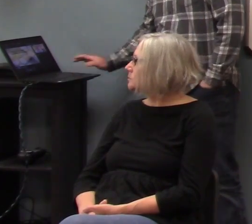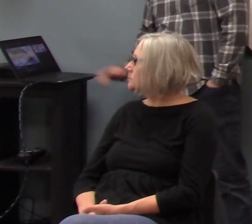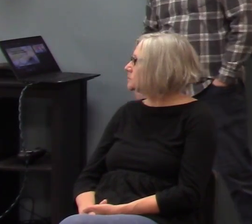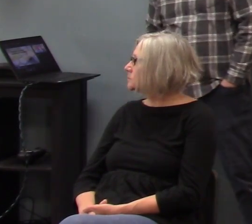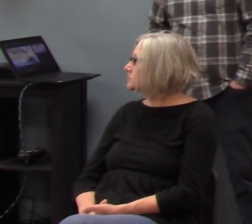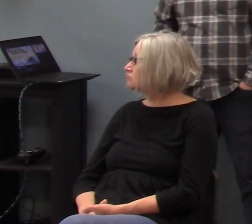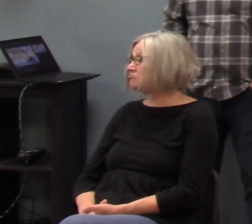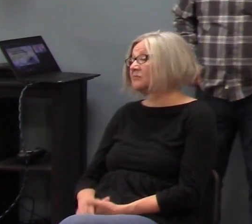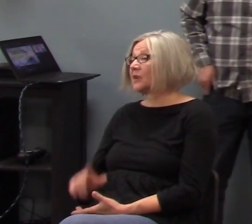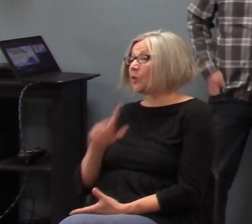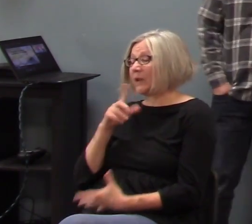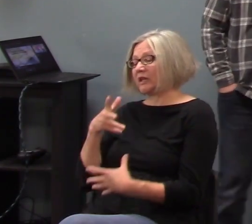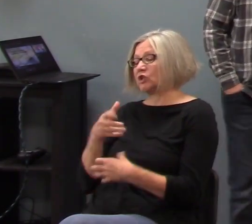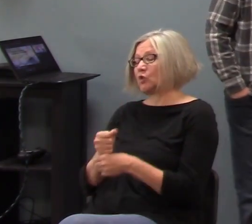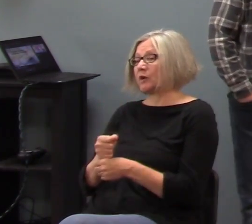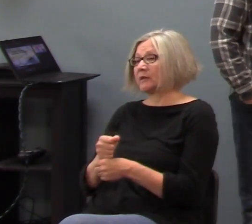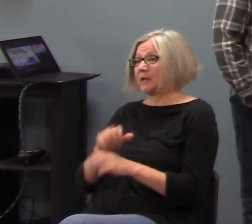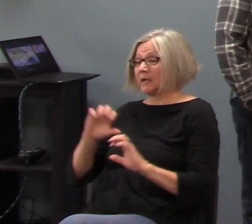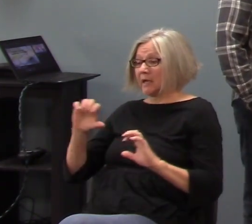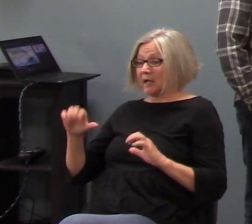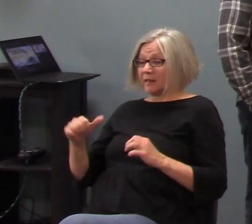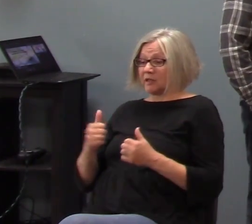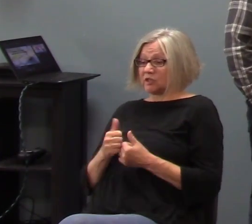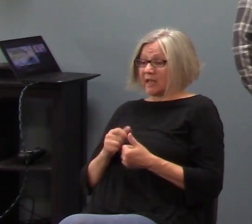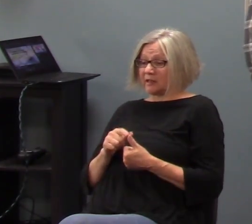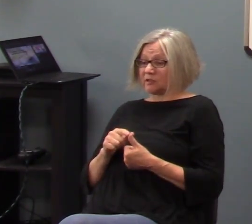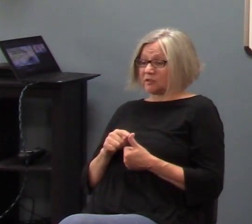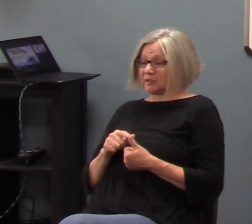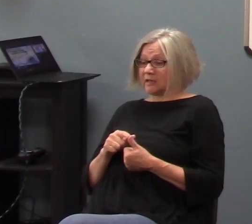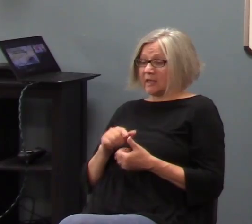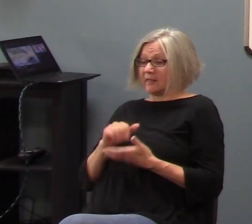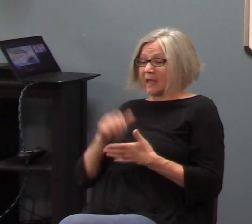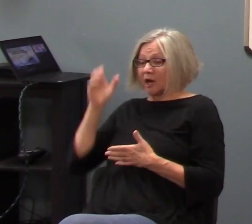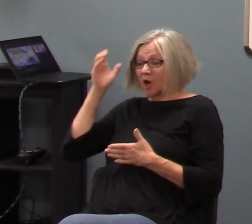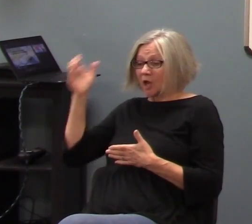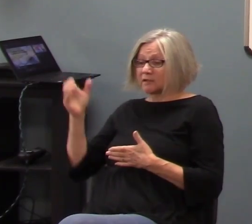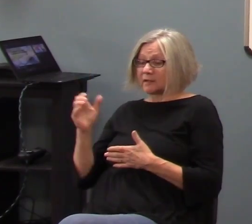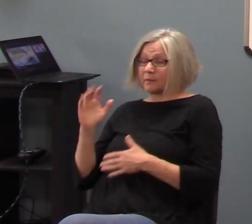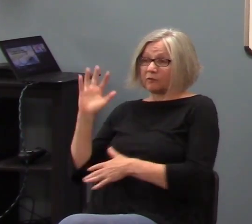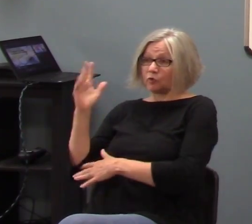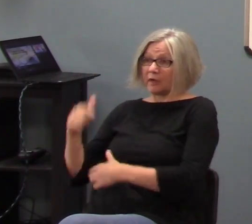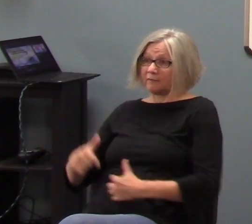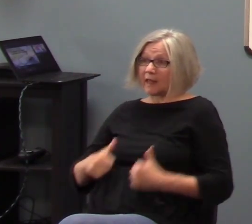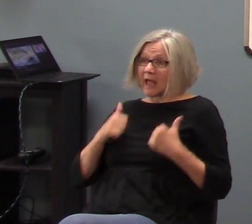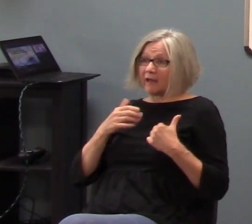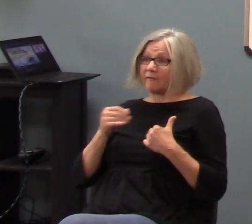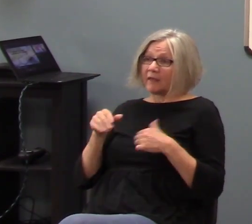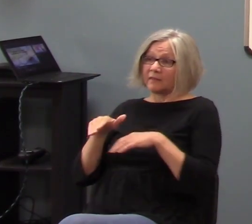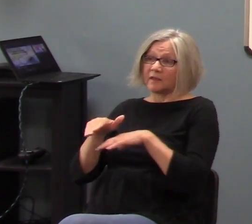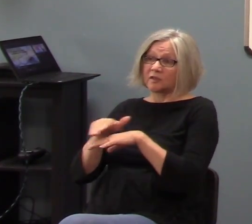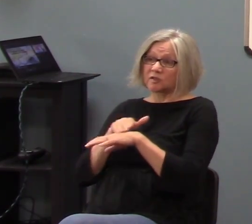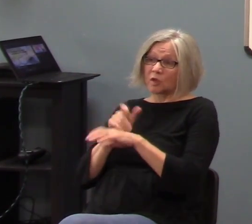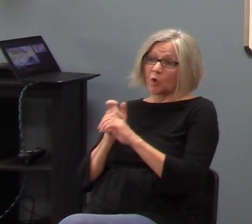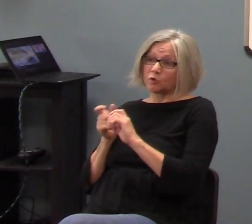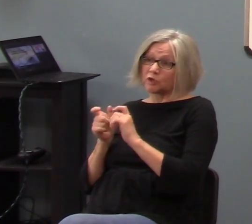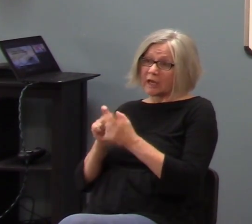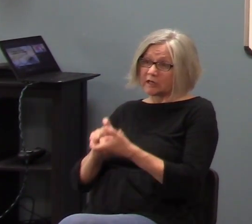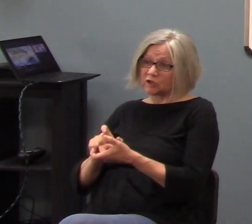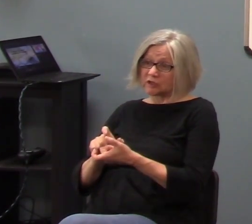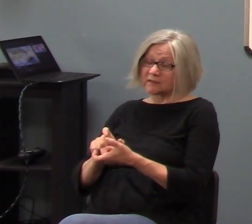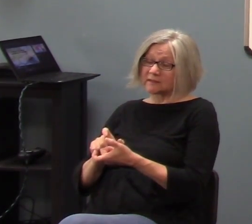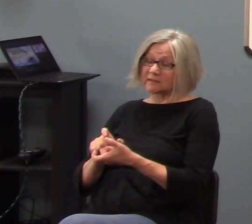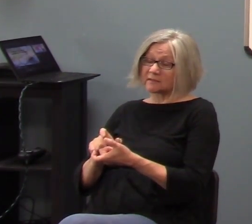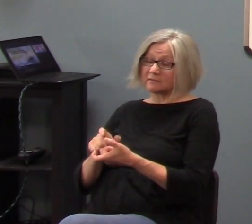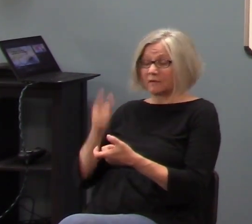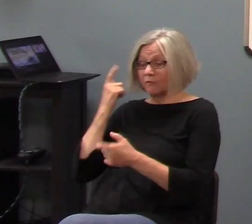And in short, challenge number one, the concept of the tree of life and the gradual, slow changes that we expect to see if evolution is true,